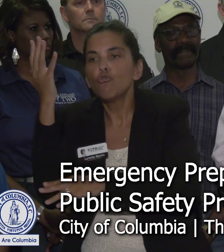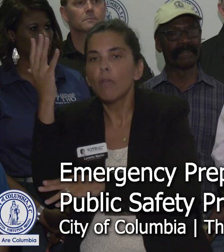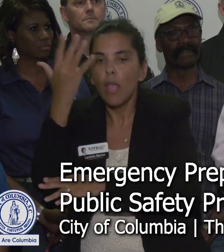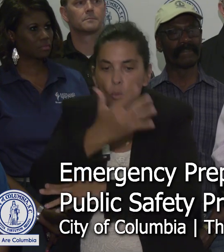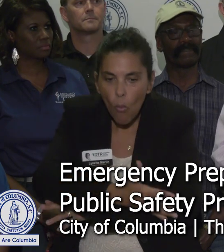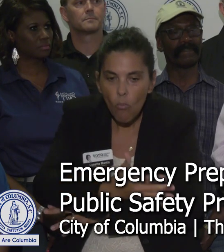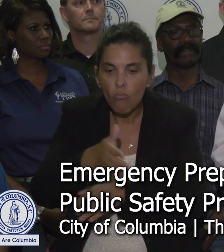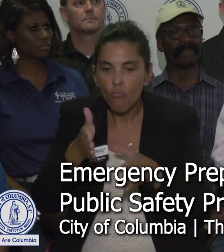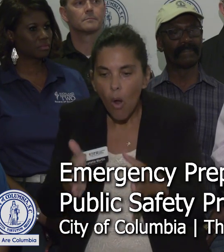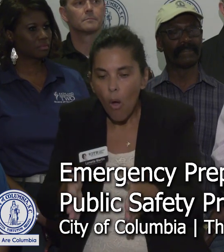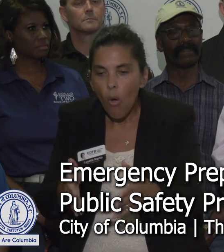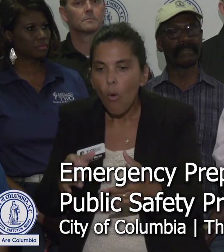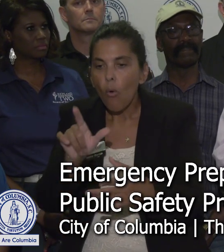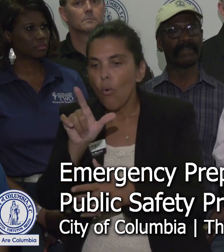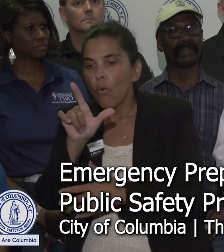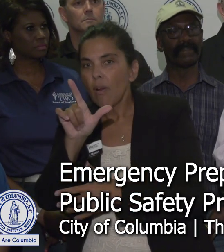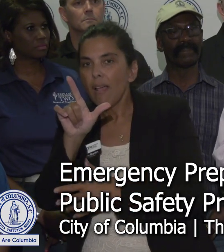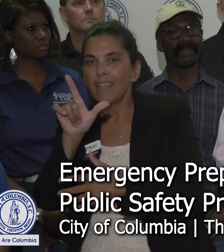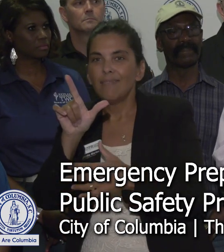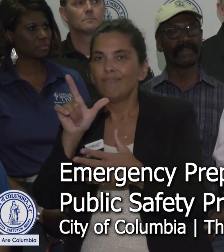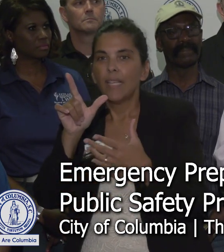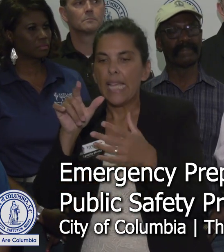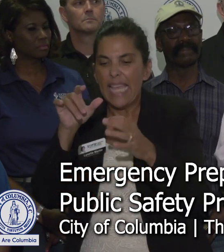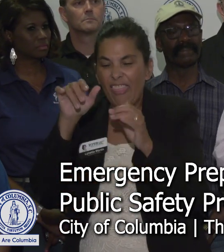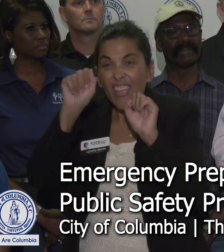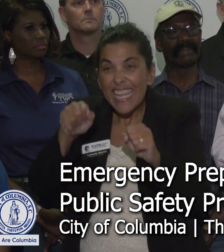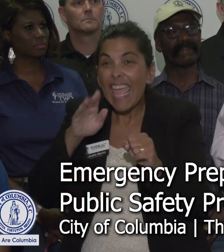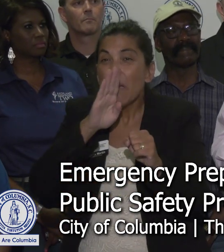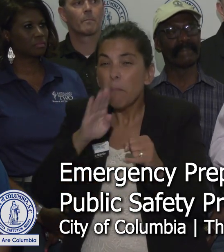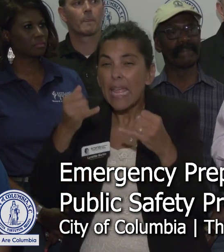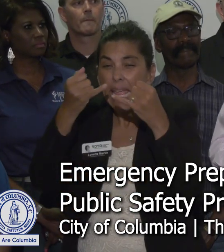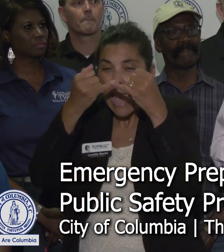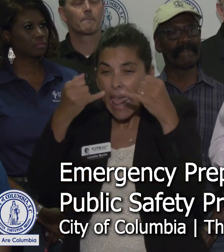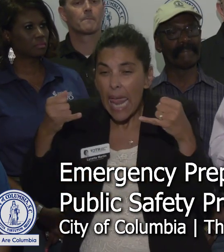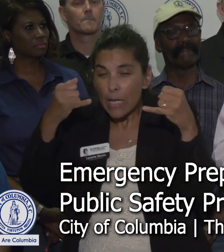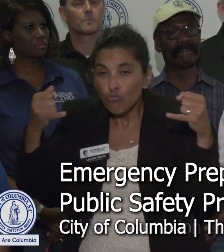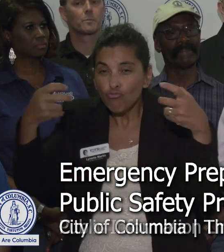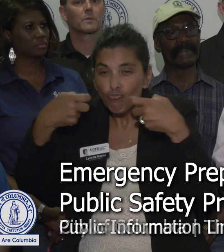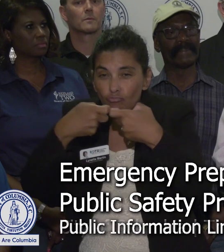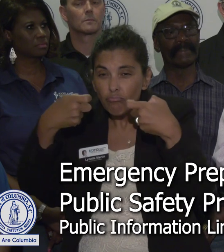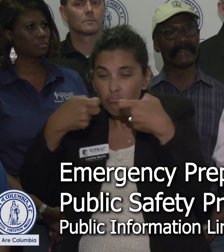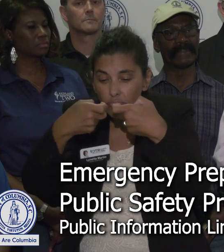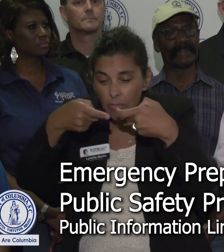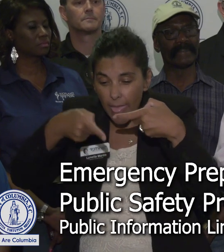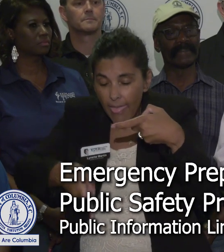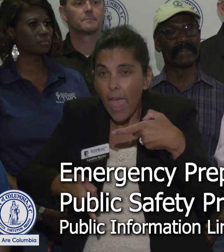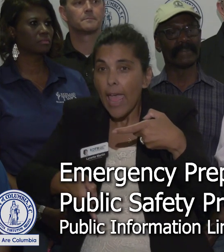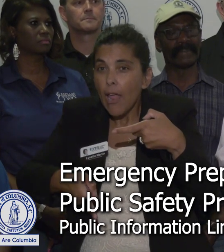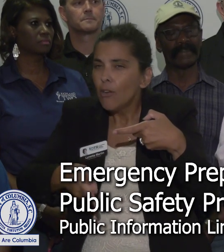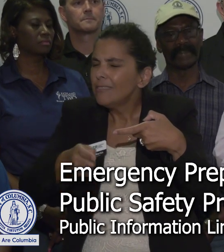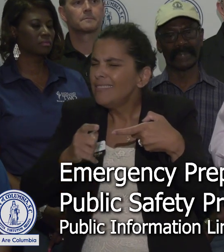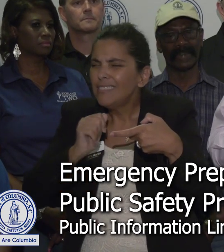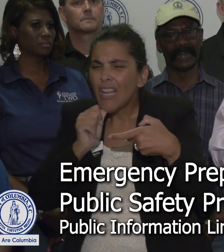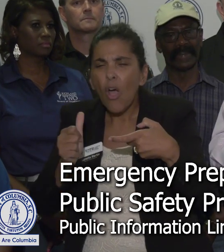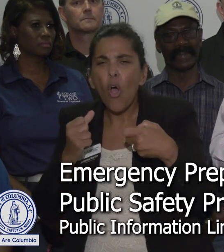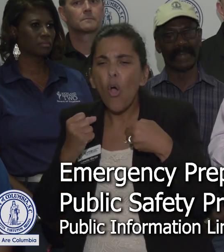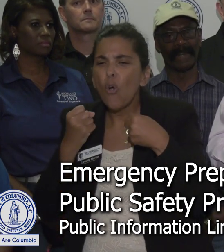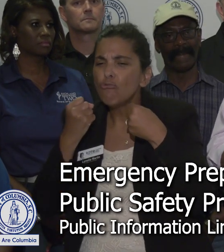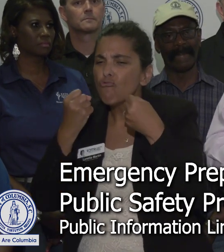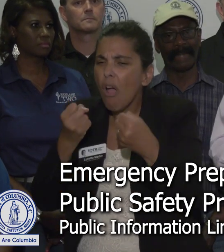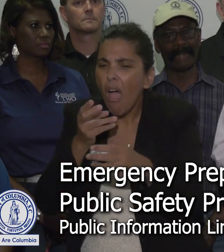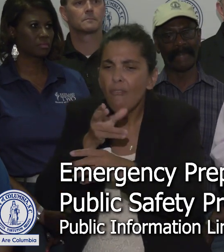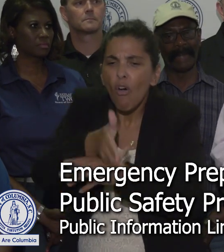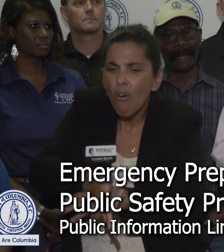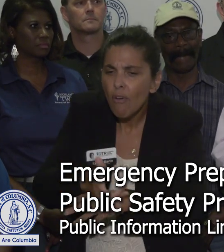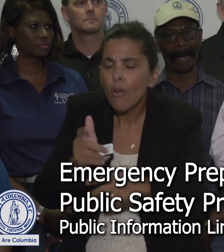road, there could be a line in there, and that line could be energized. We do not want somebody grabbing onto that tree and getting electrocuted. Let that